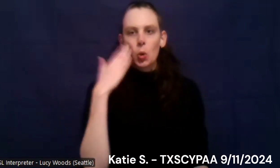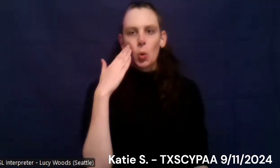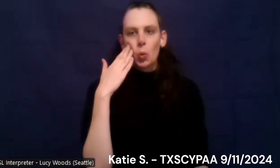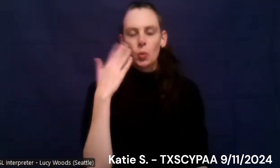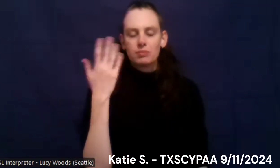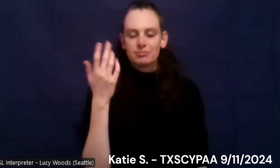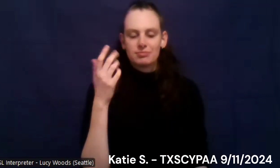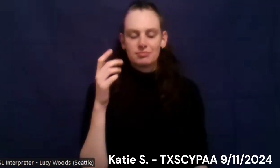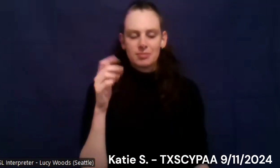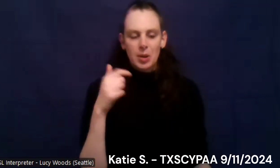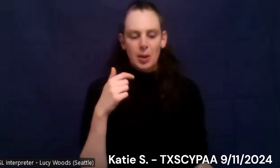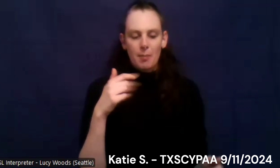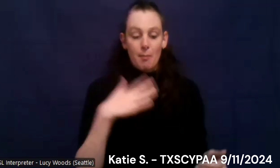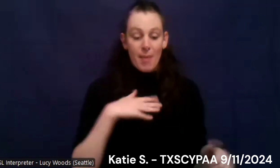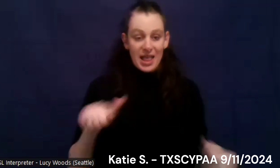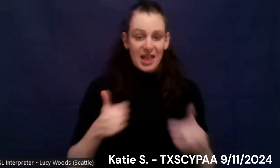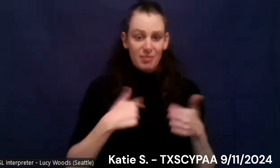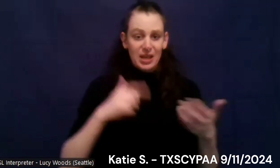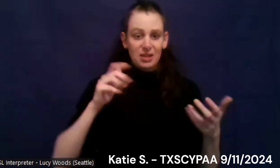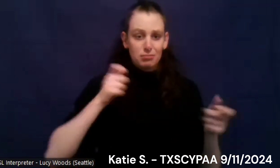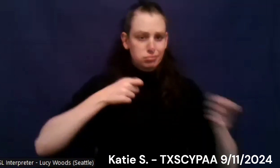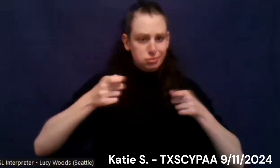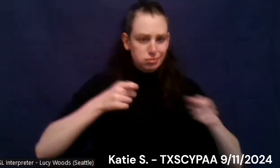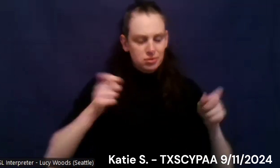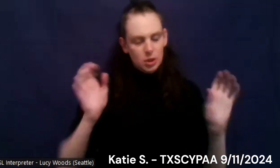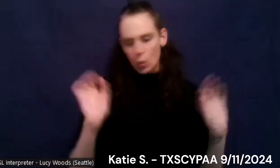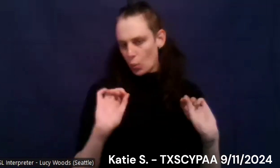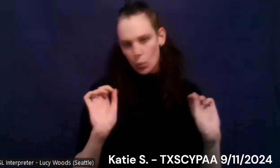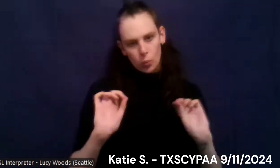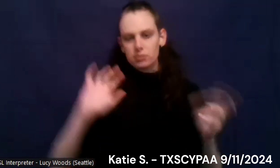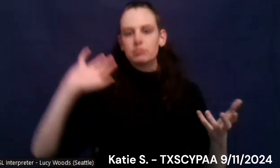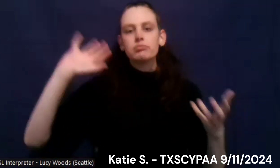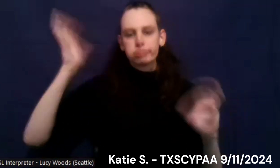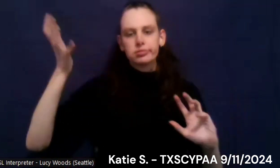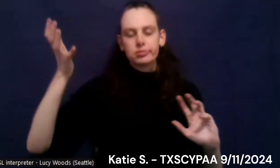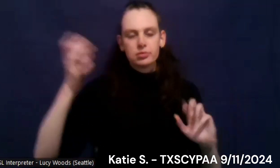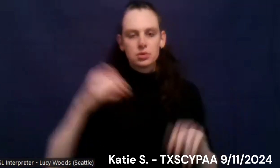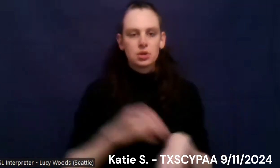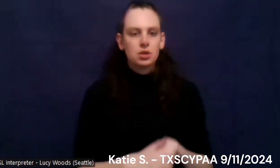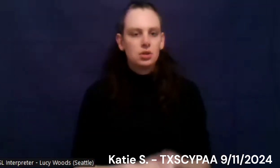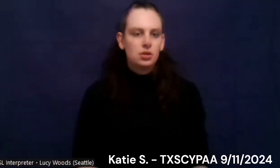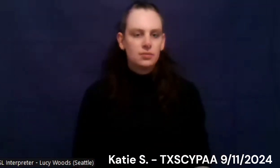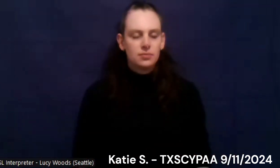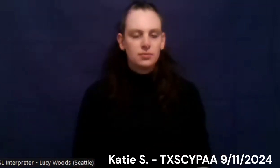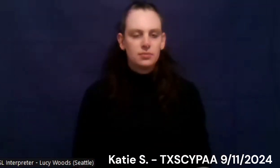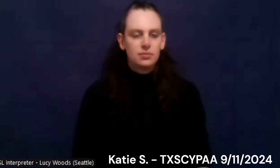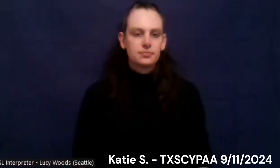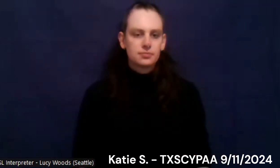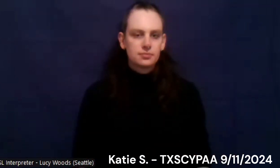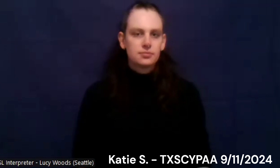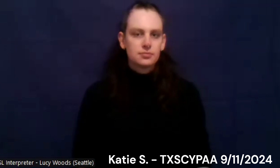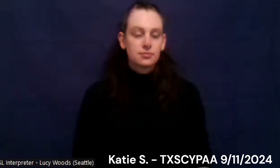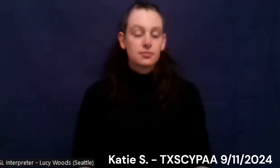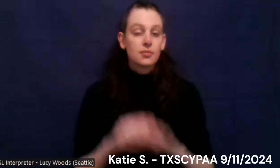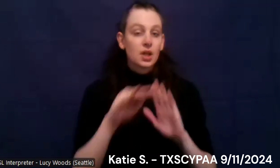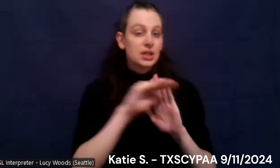life. And um with that being said, like step